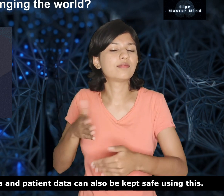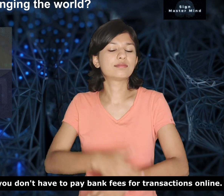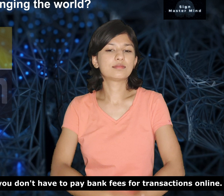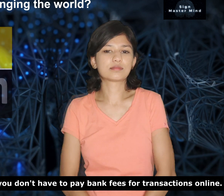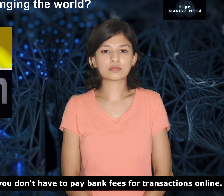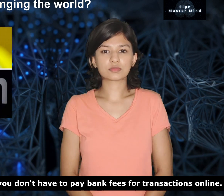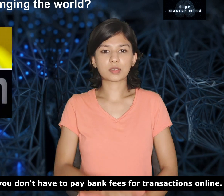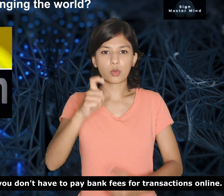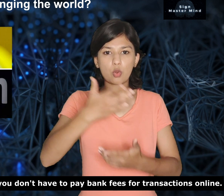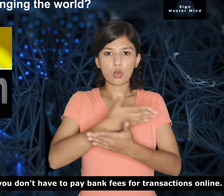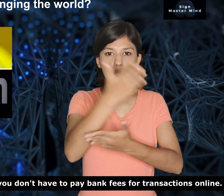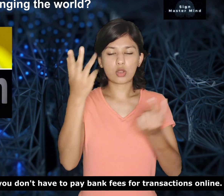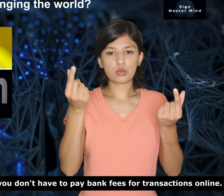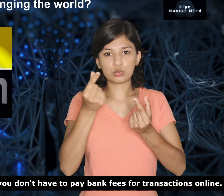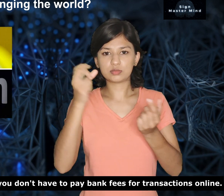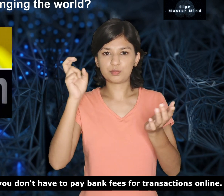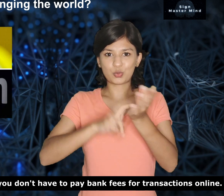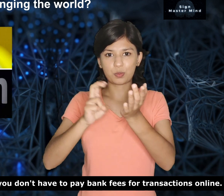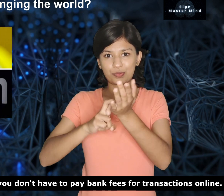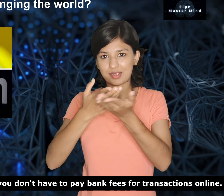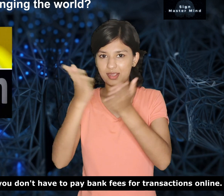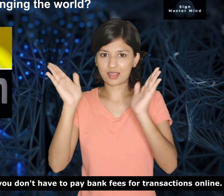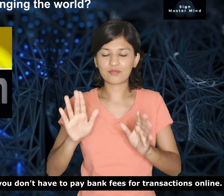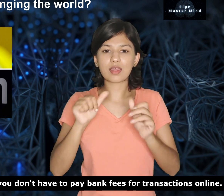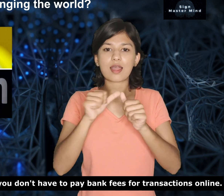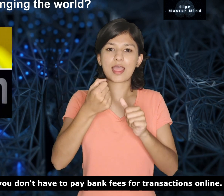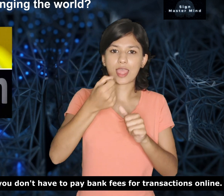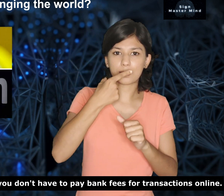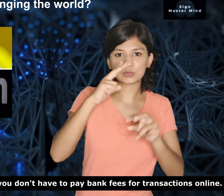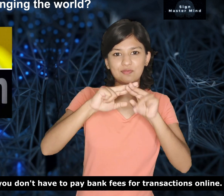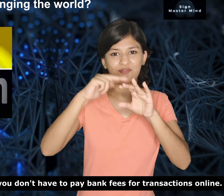With blockchain you don't have to pay bank fees for transactions online.